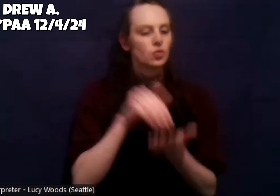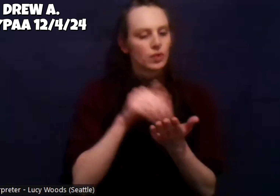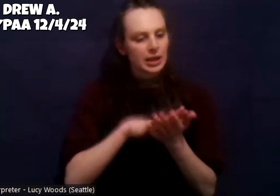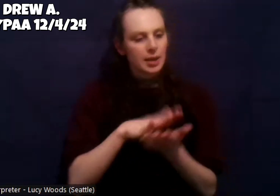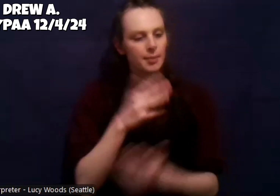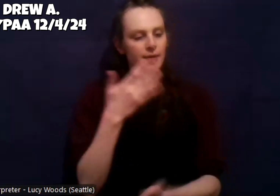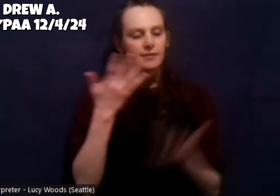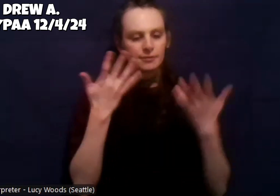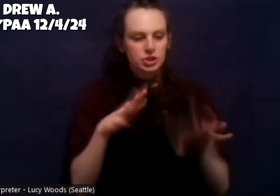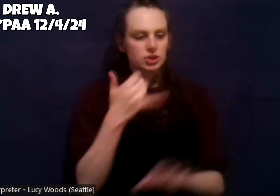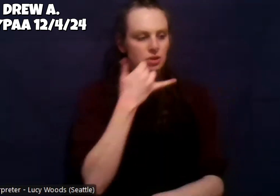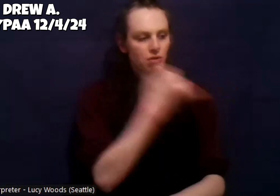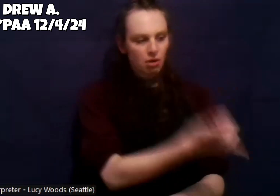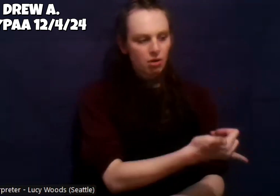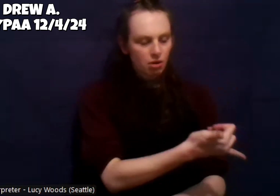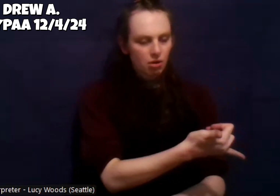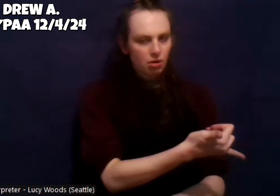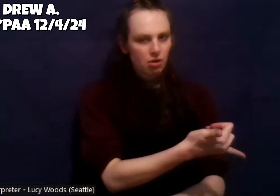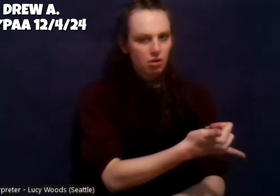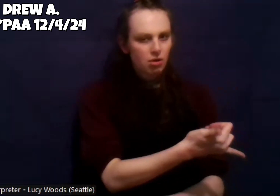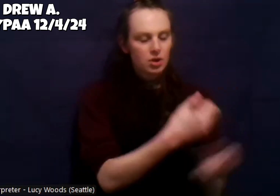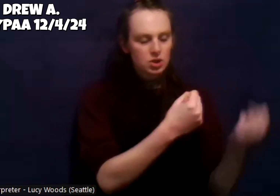You're supposed to call before you relapse.